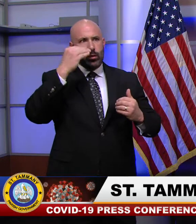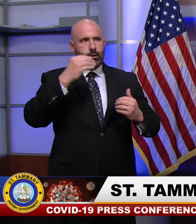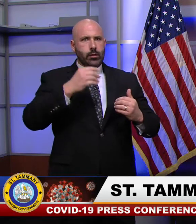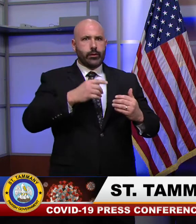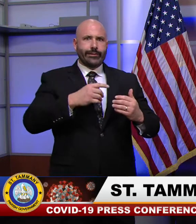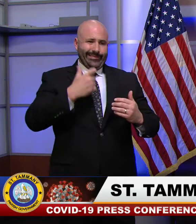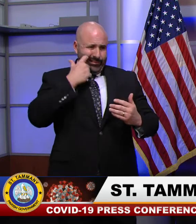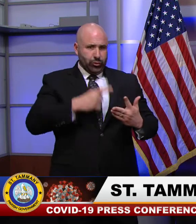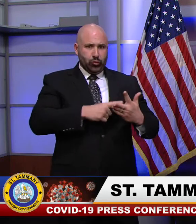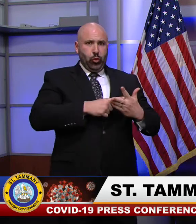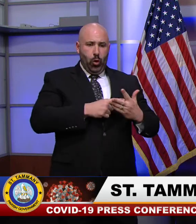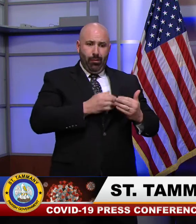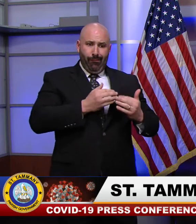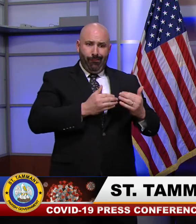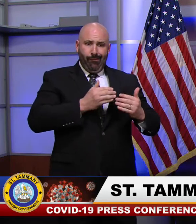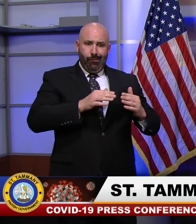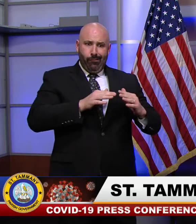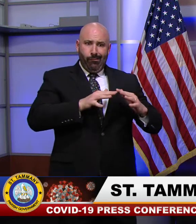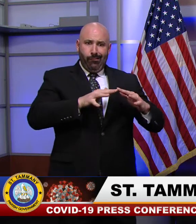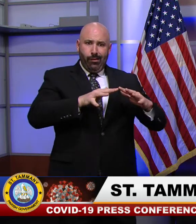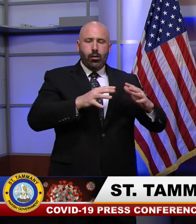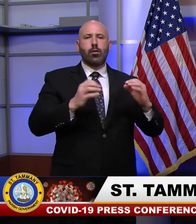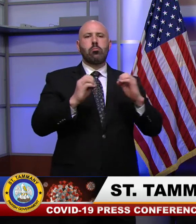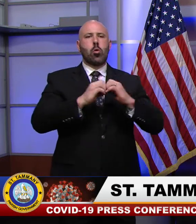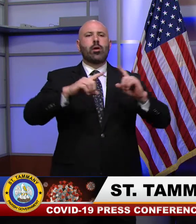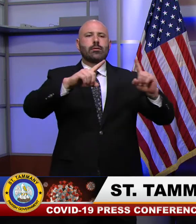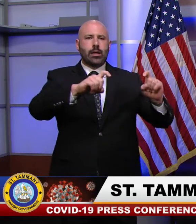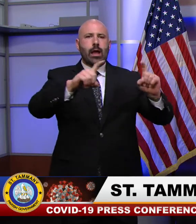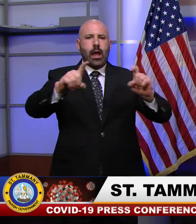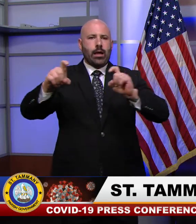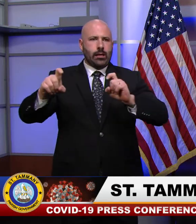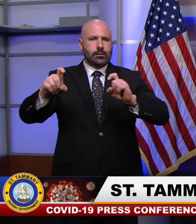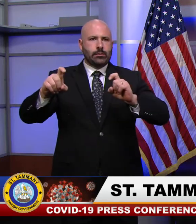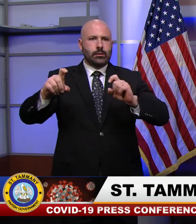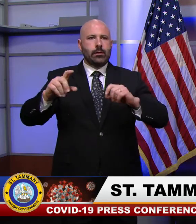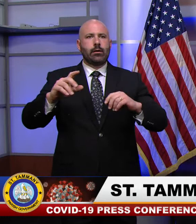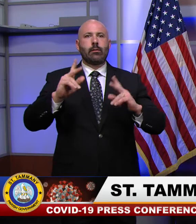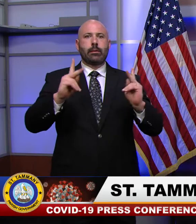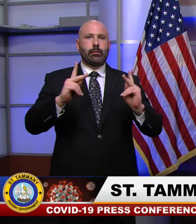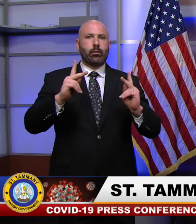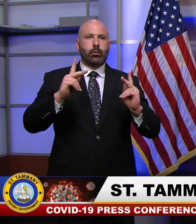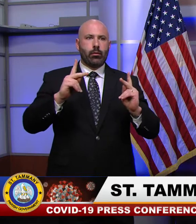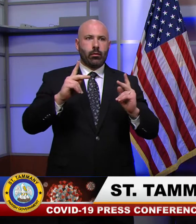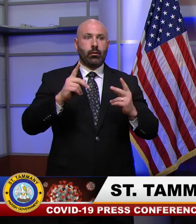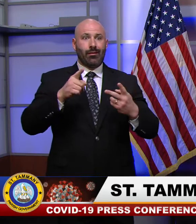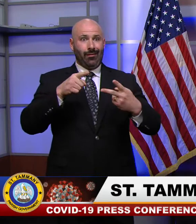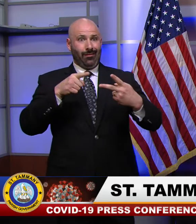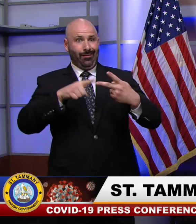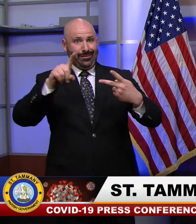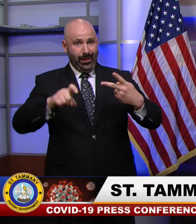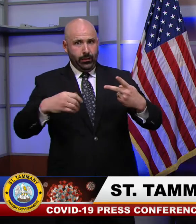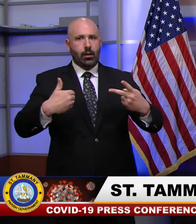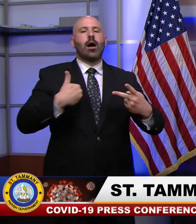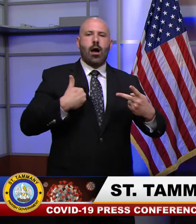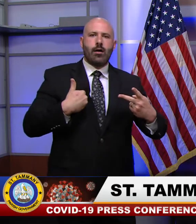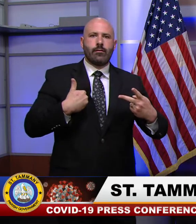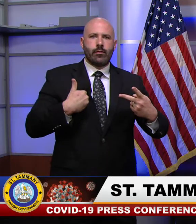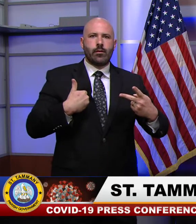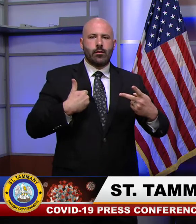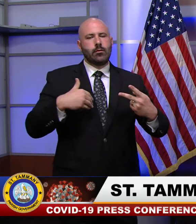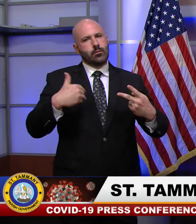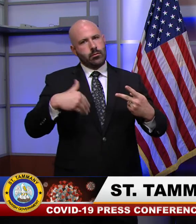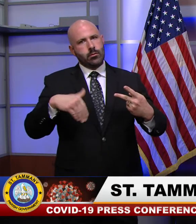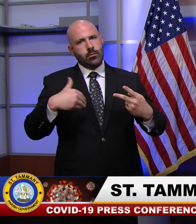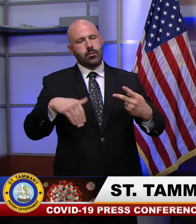and more testing is being done. More and more people are getting sick and are getting tested. So